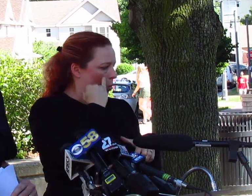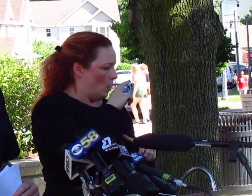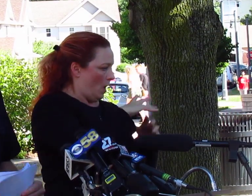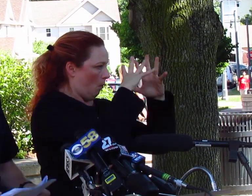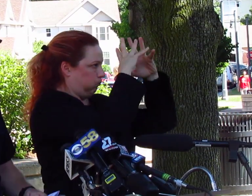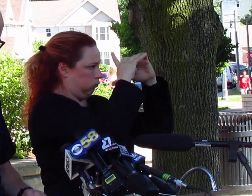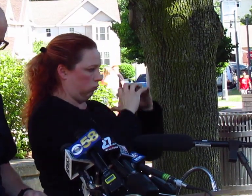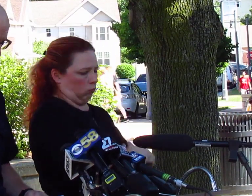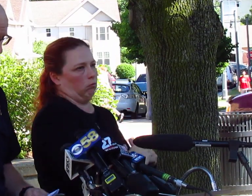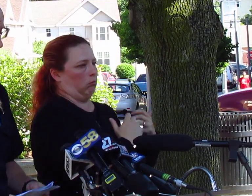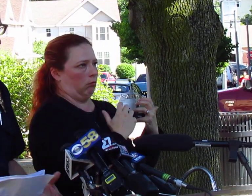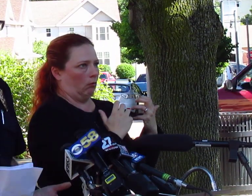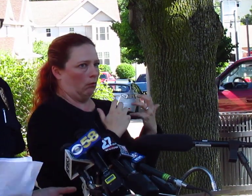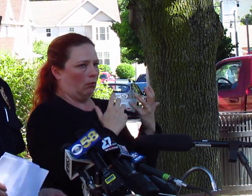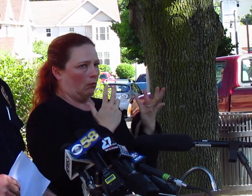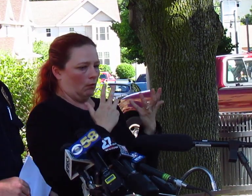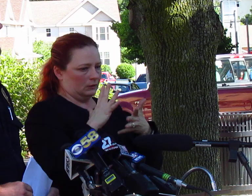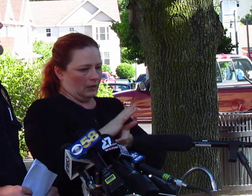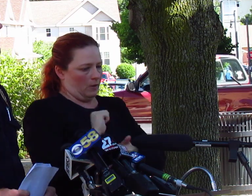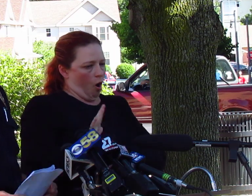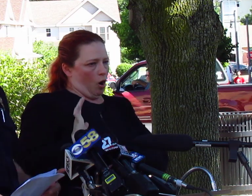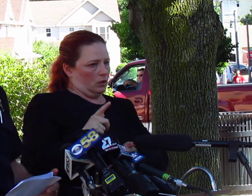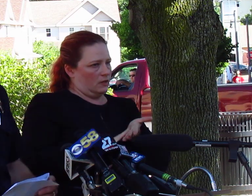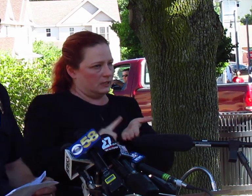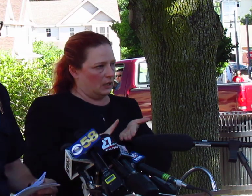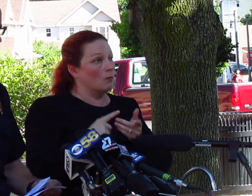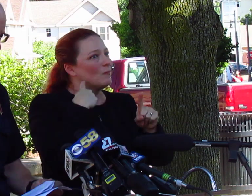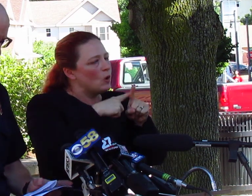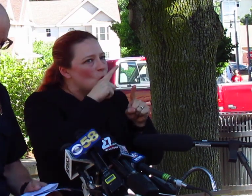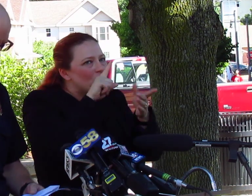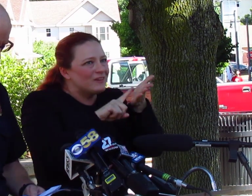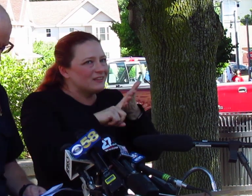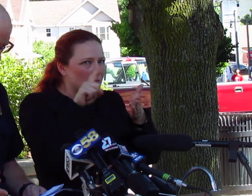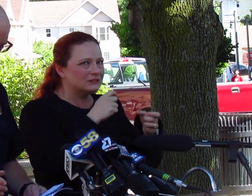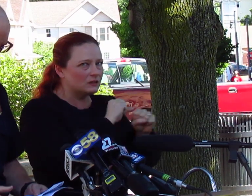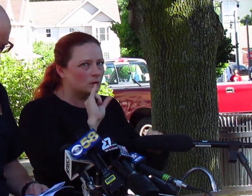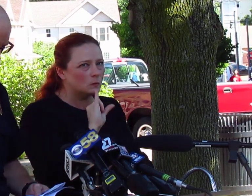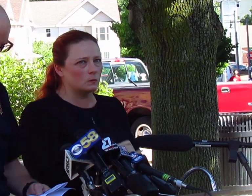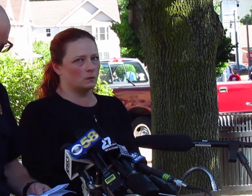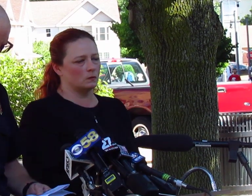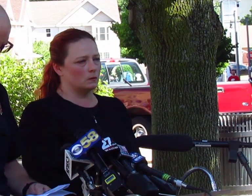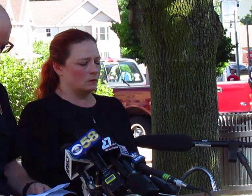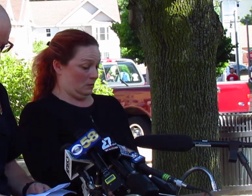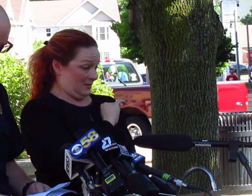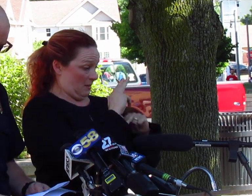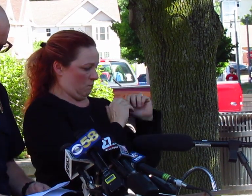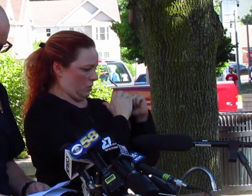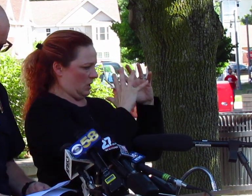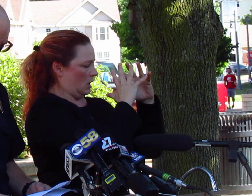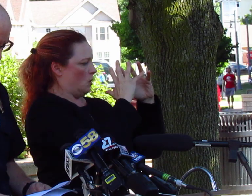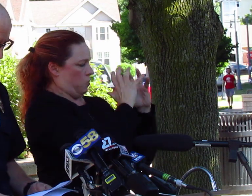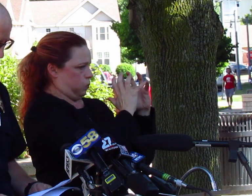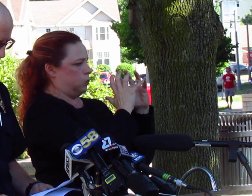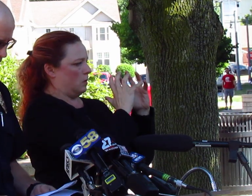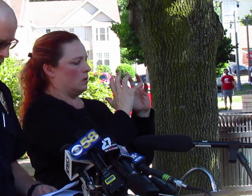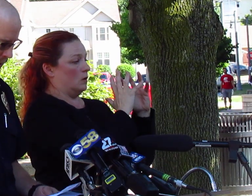to that building, and obviously the safety of our investigators who were working that site. So that was one building. It was determined that